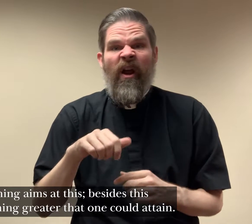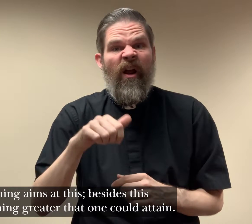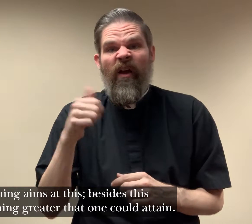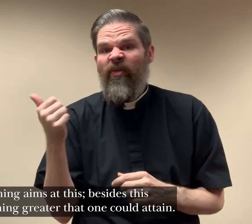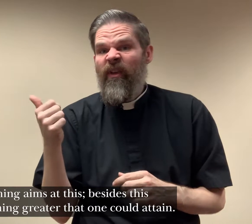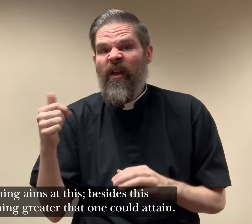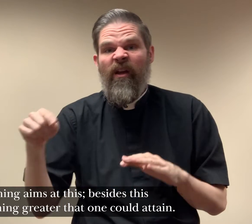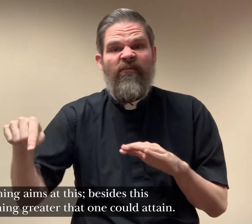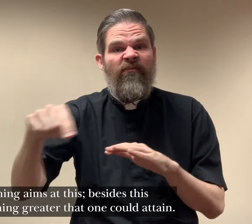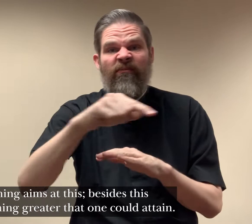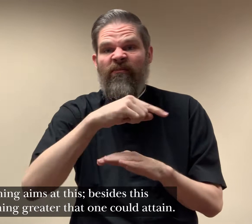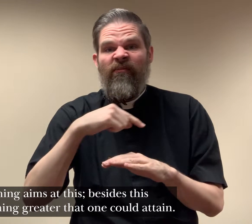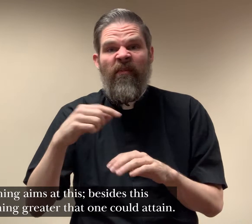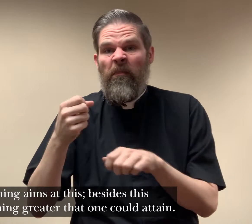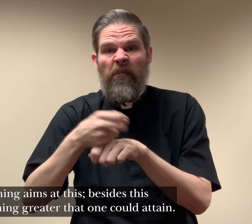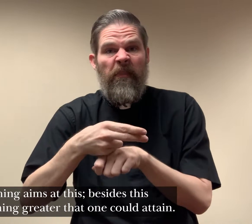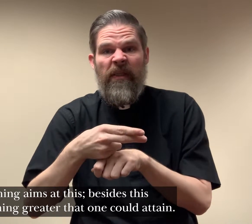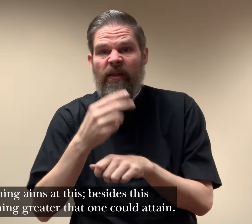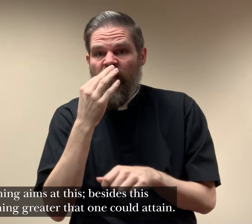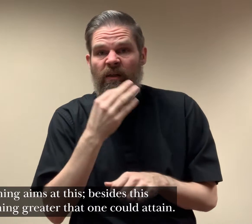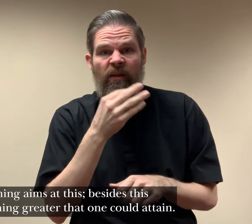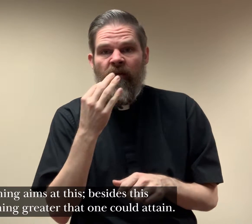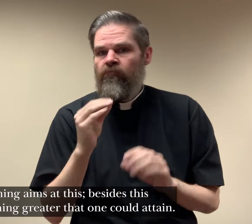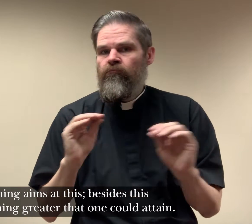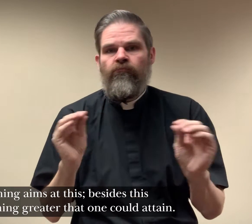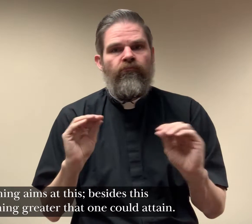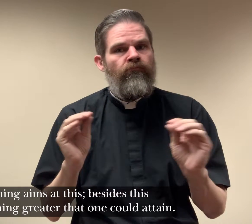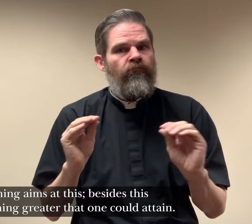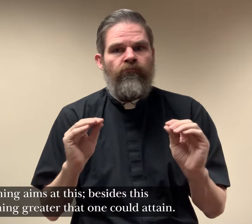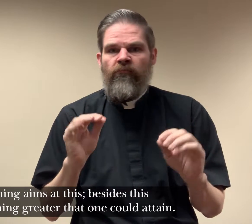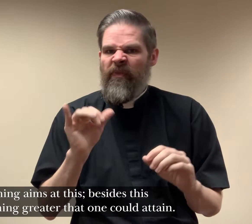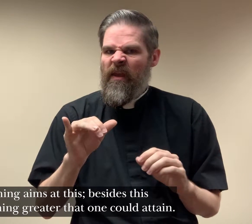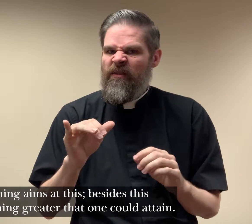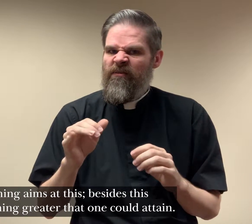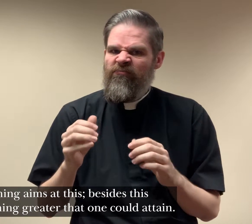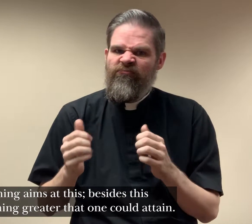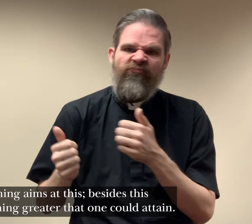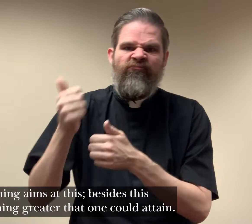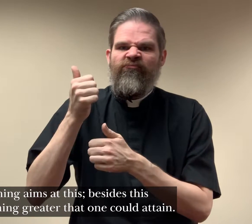Everything aims at this. Besides this, there is nothing greater that one could attain.